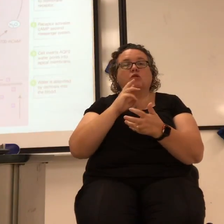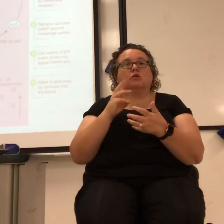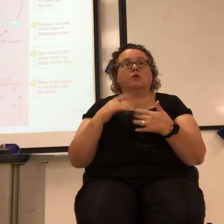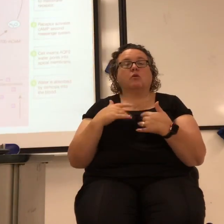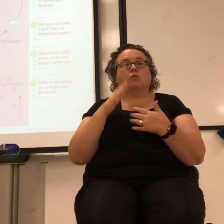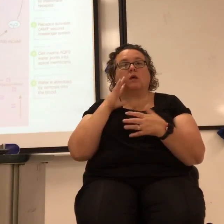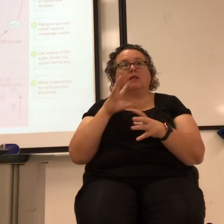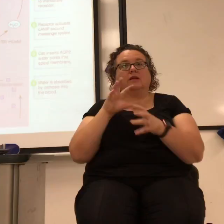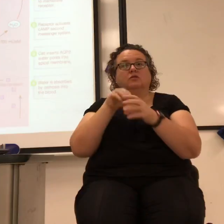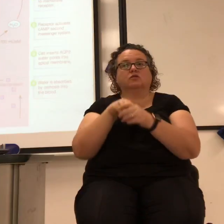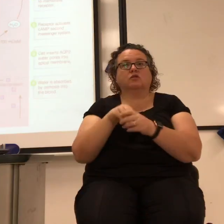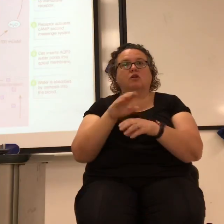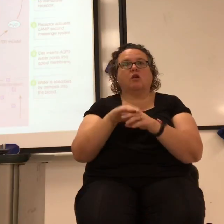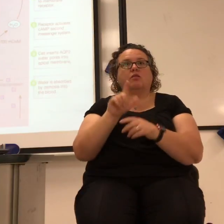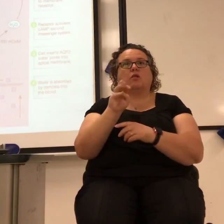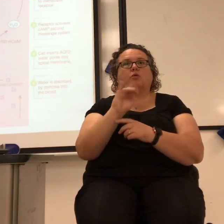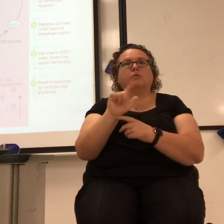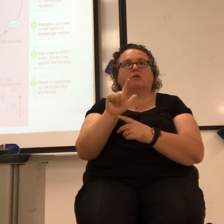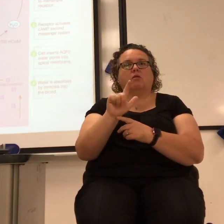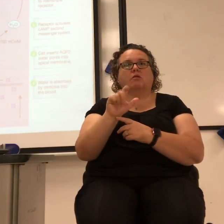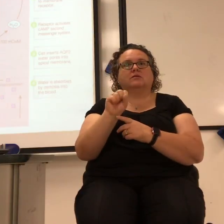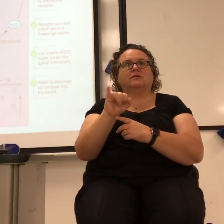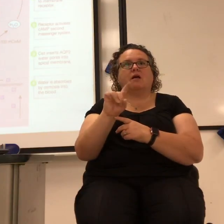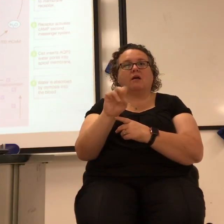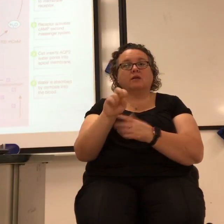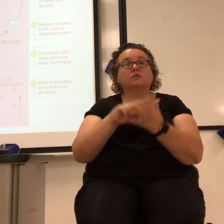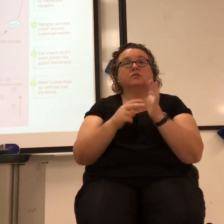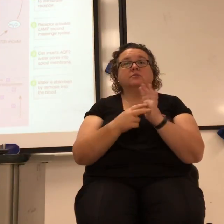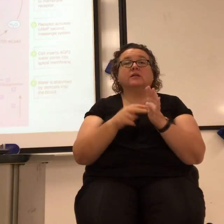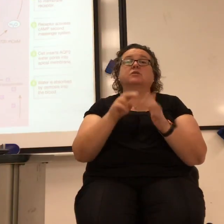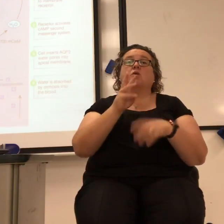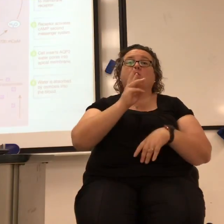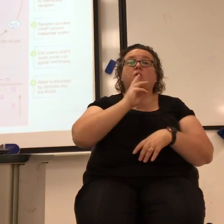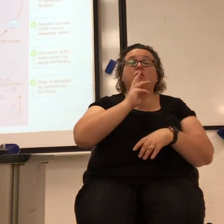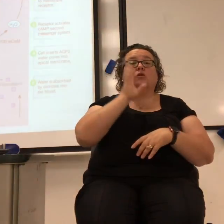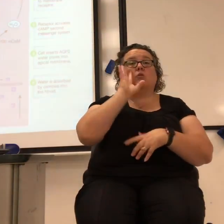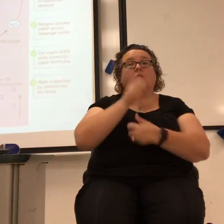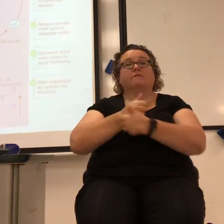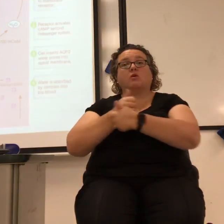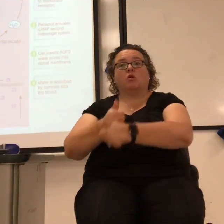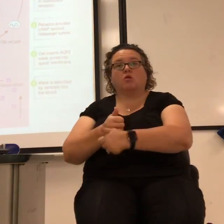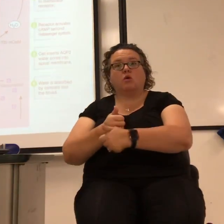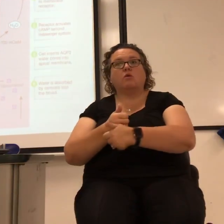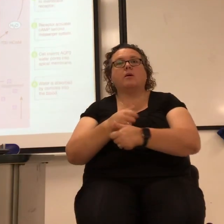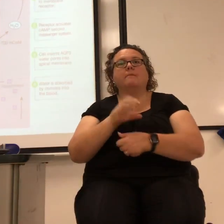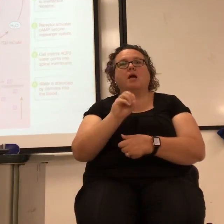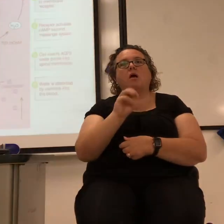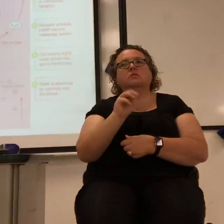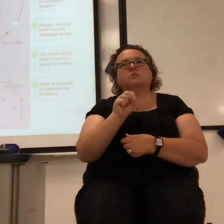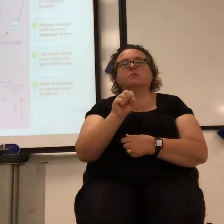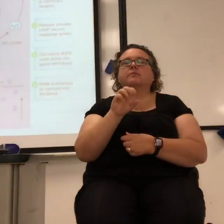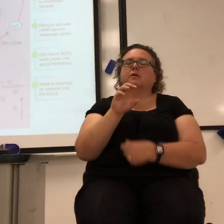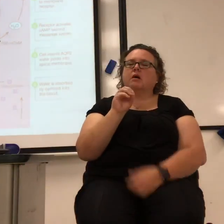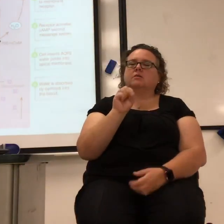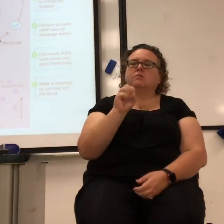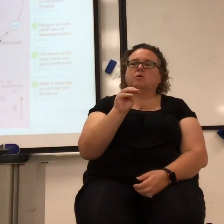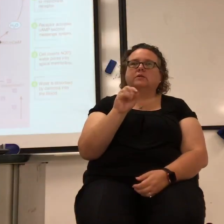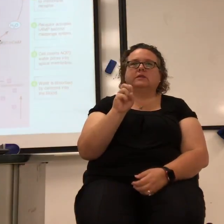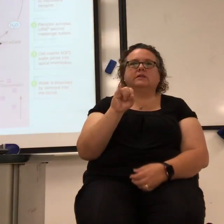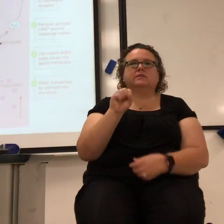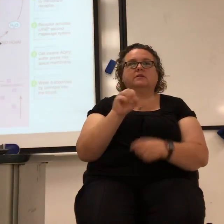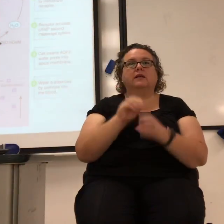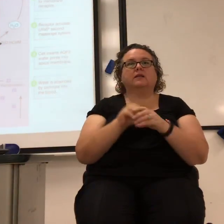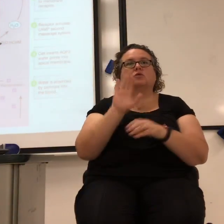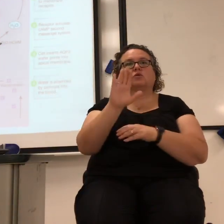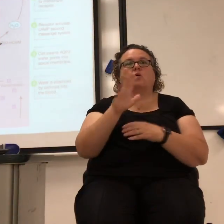will insert on the luminal side. Therefore, water will follow by osmosis into the bloodstream.